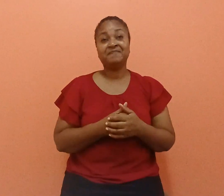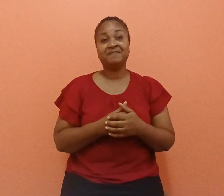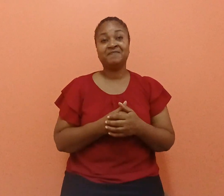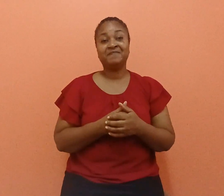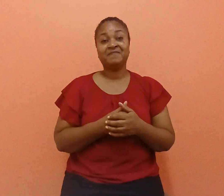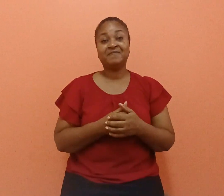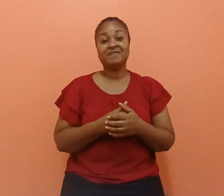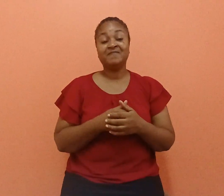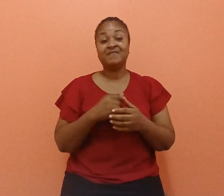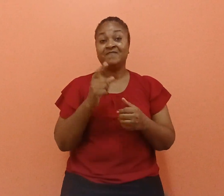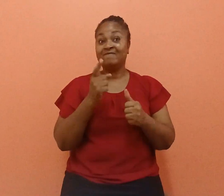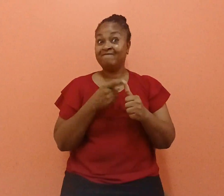On day 1,